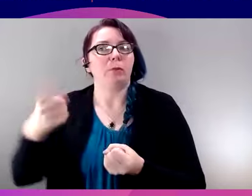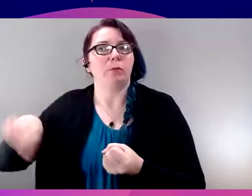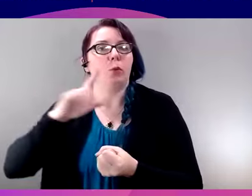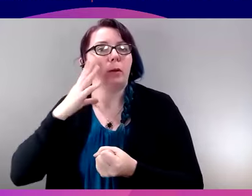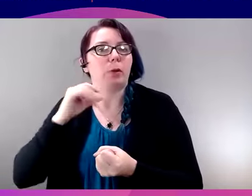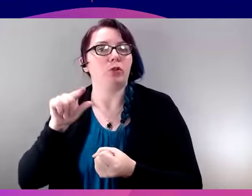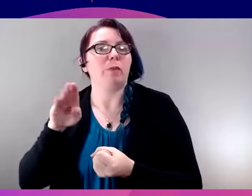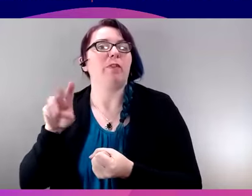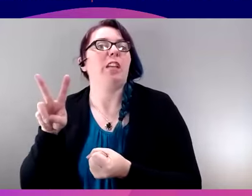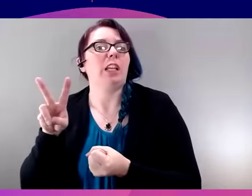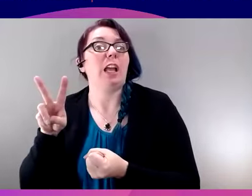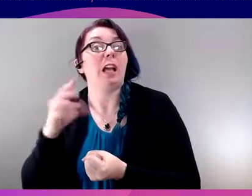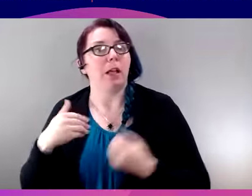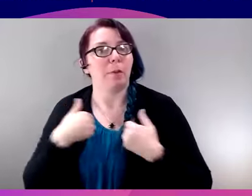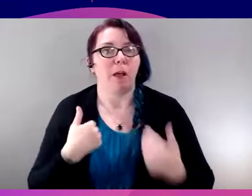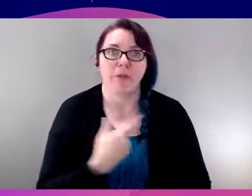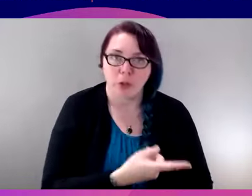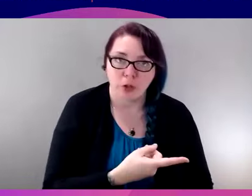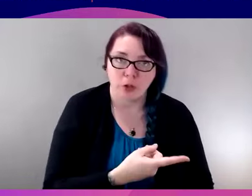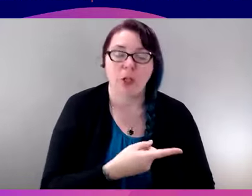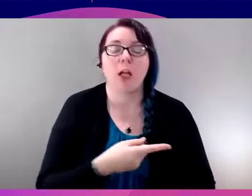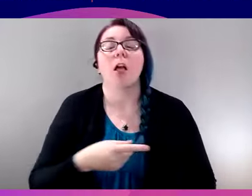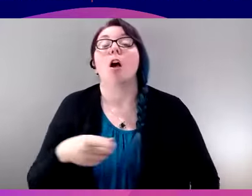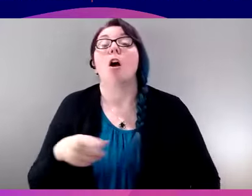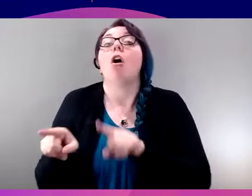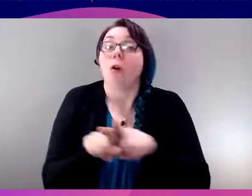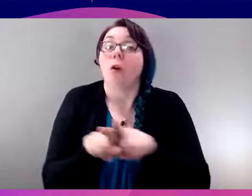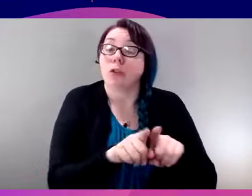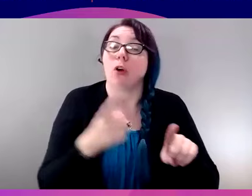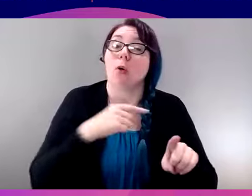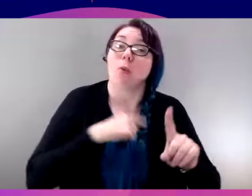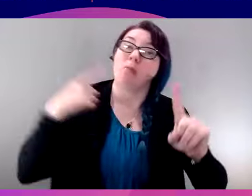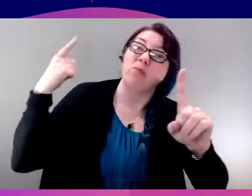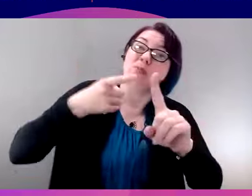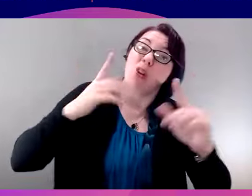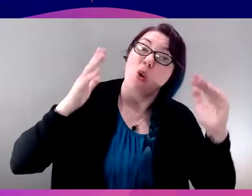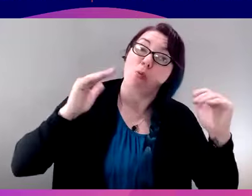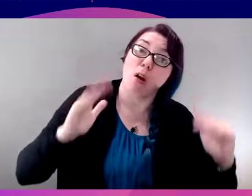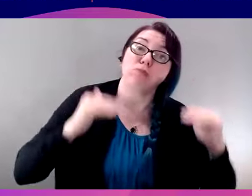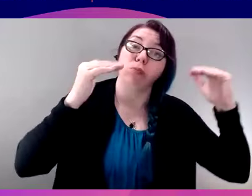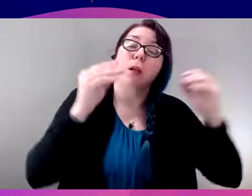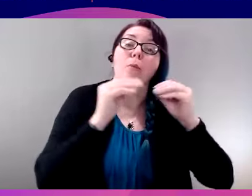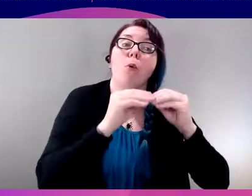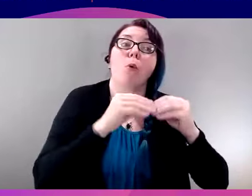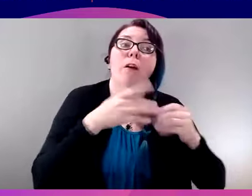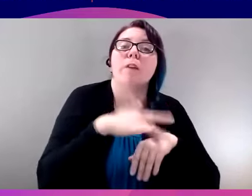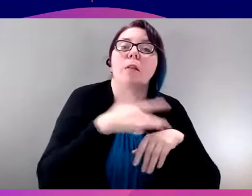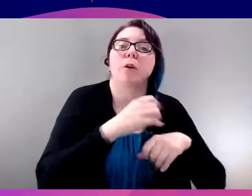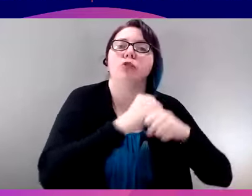barriers to offer safe housing for survivors with animals experiencing gender-based violence.